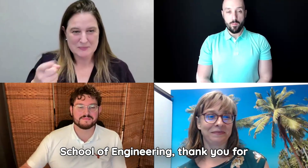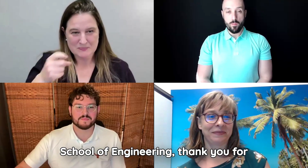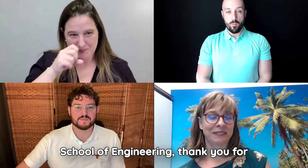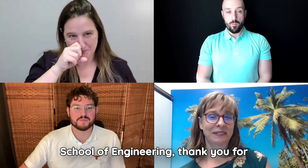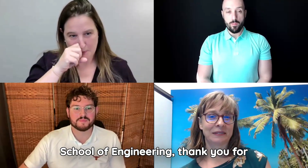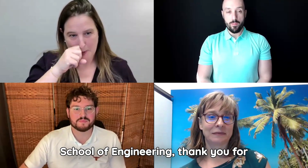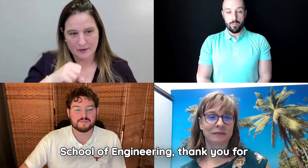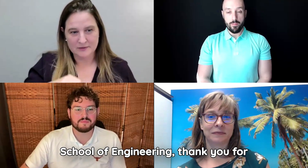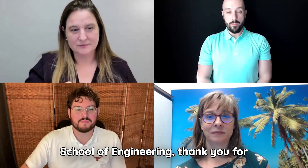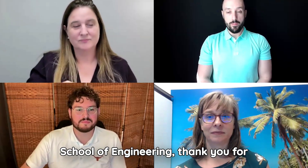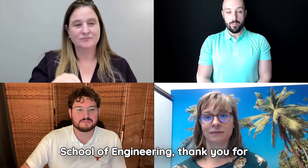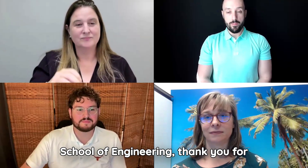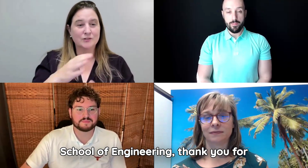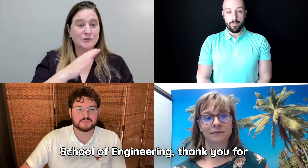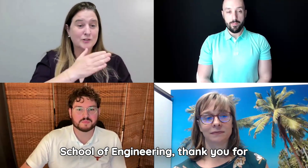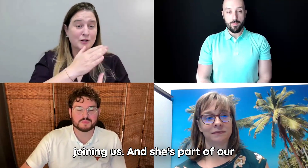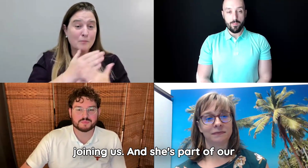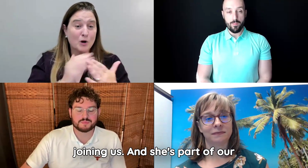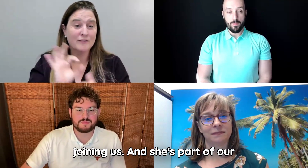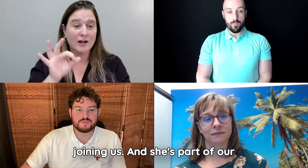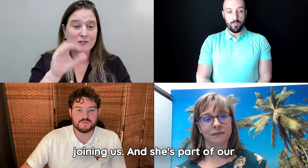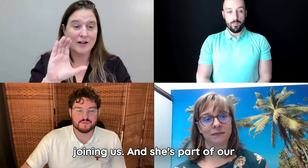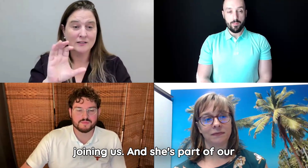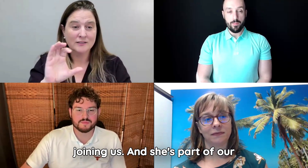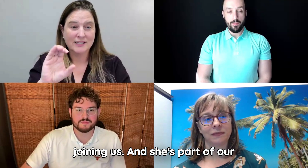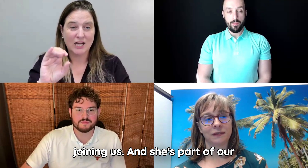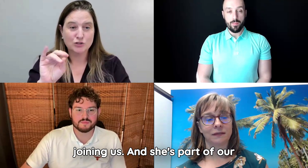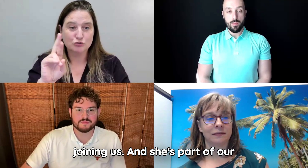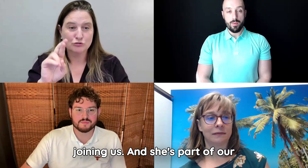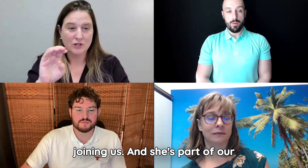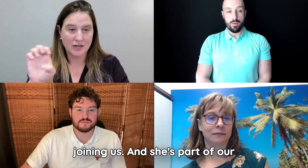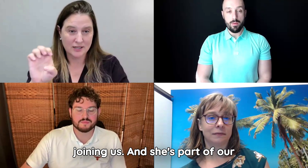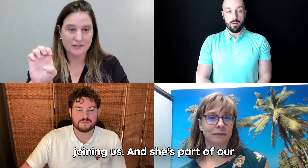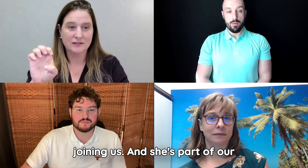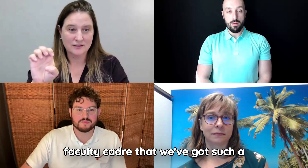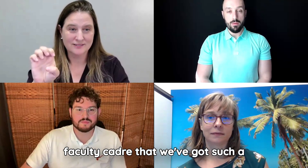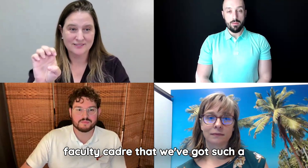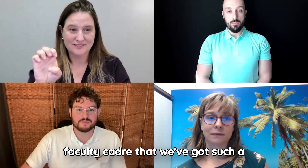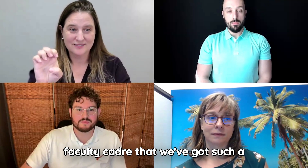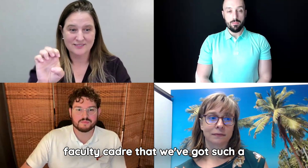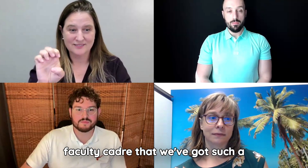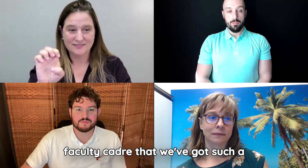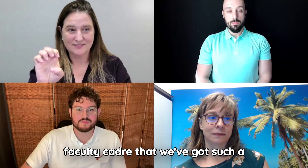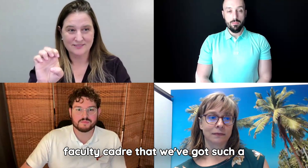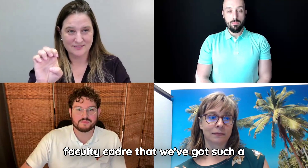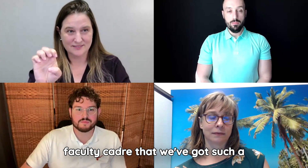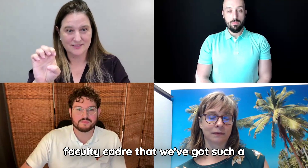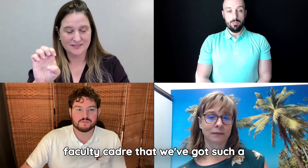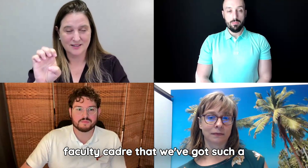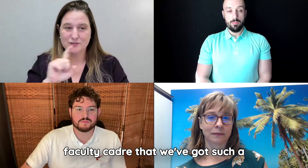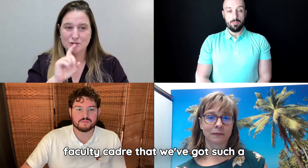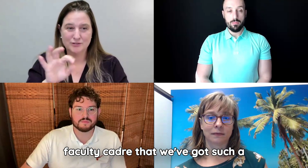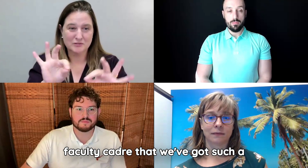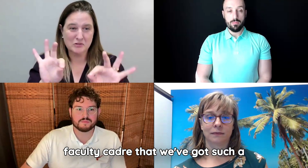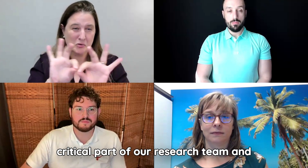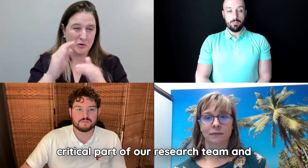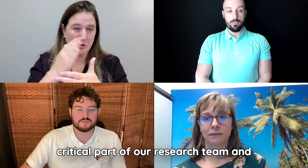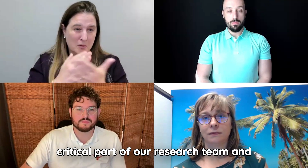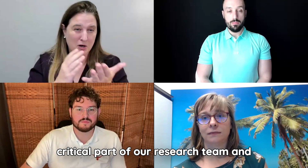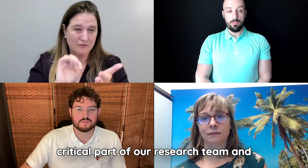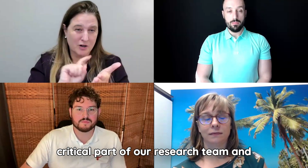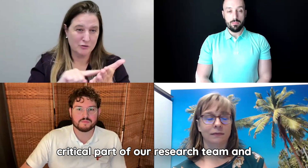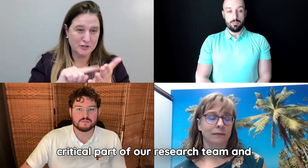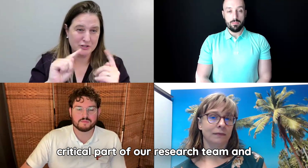School of Engineering. Thank you for joining us. And she's part of our faculty cadre that